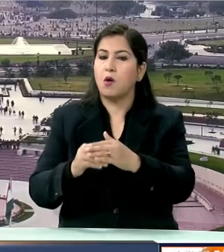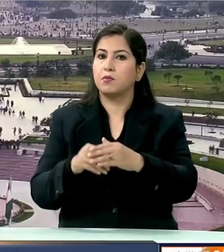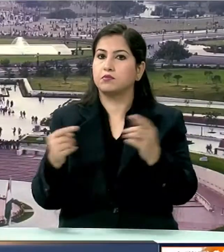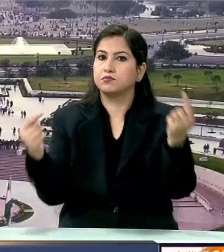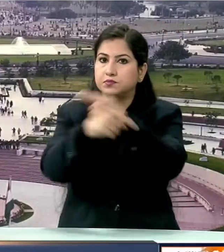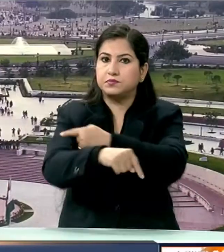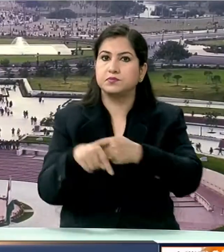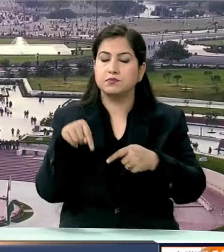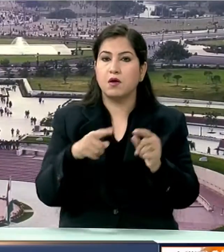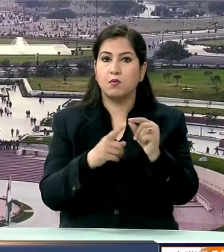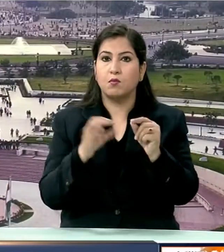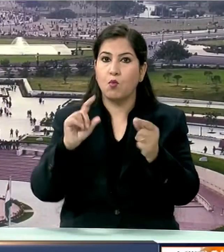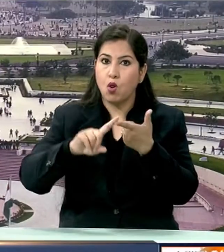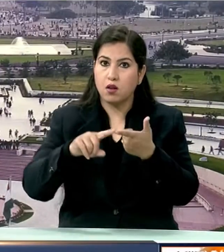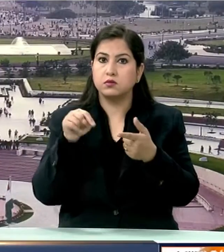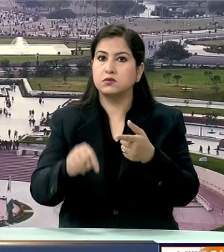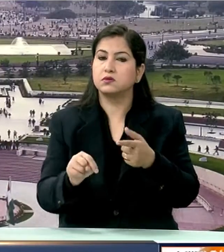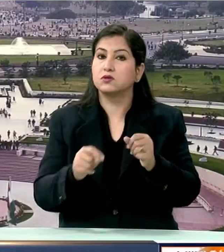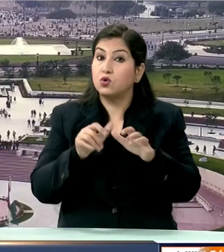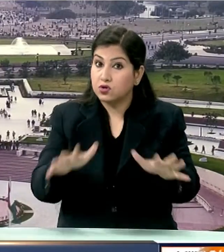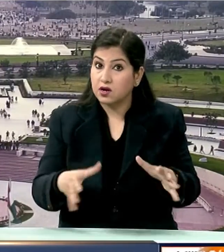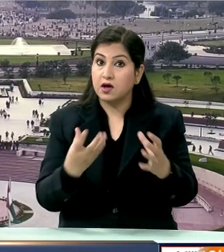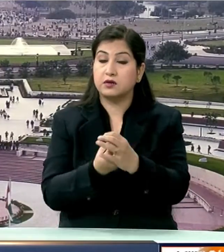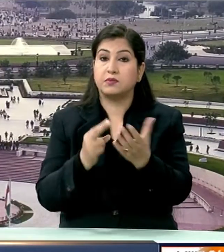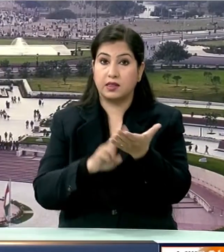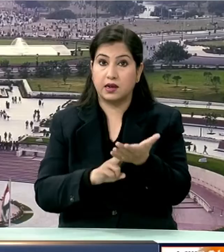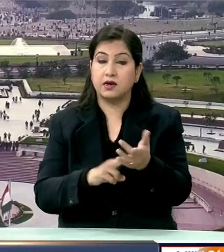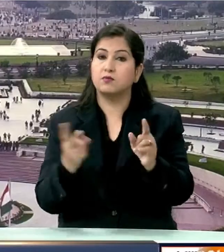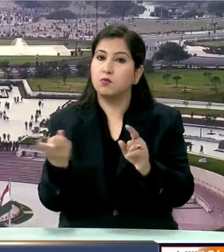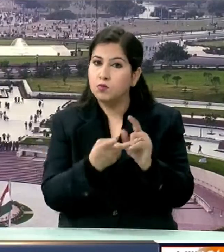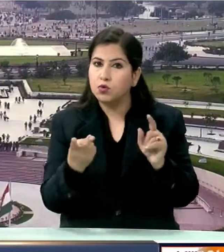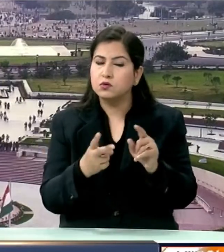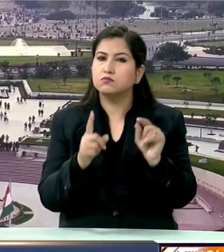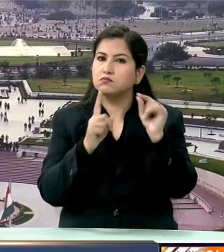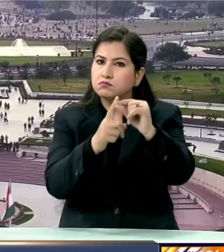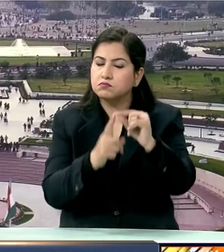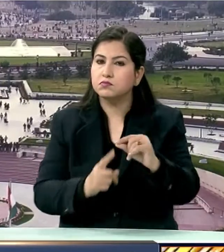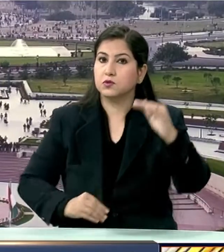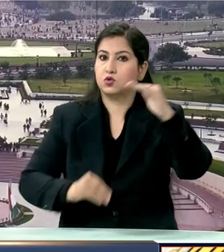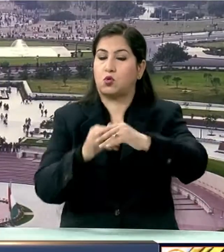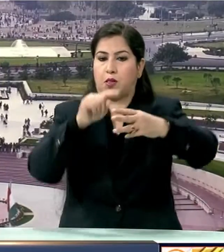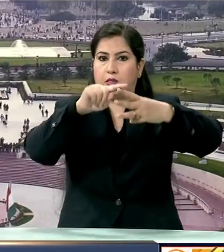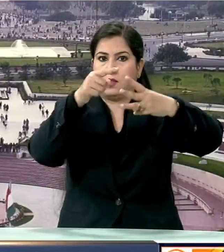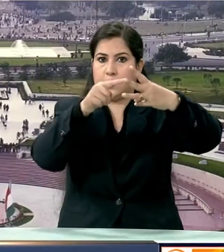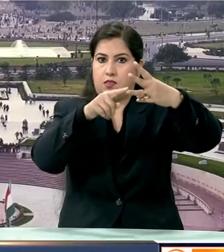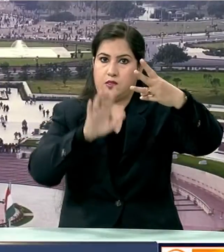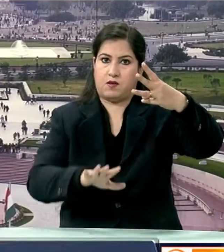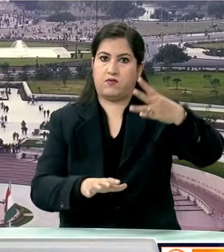opponents, remain in pole position, with Australia and the Netherlands also holding their positions in the top 3.